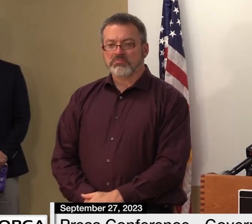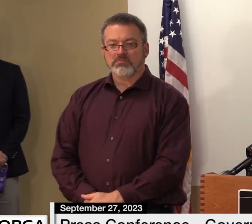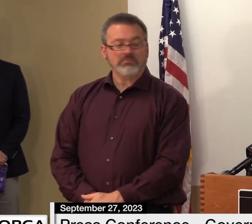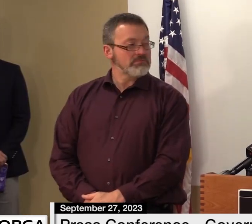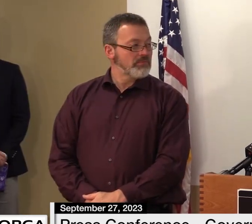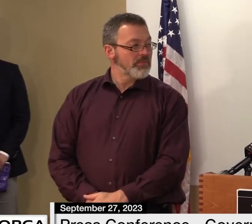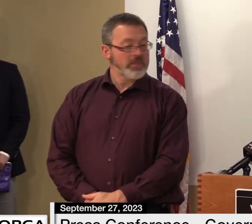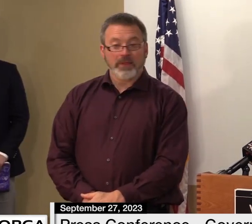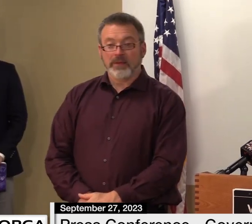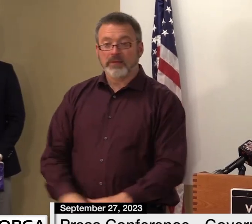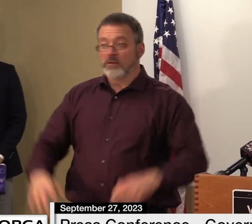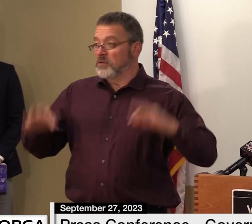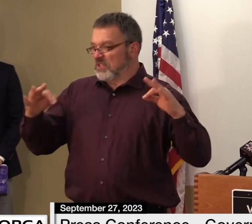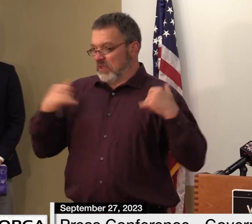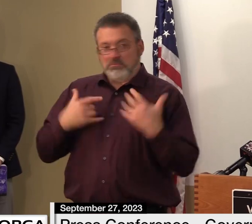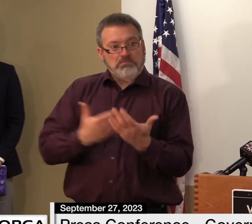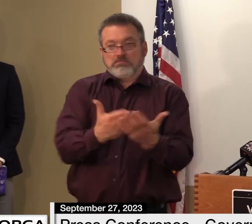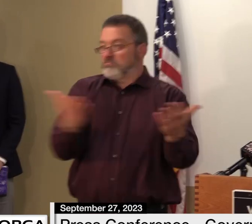Now I'll open it up to questions.